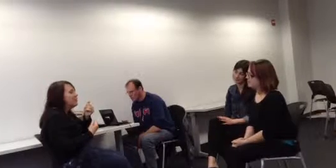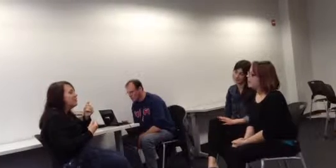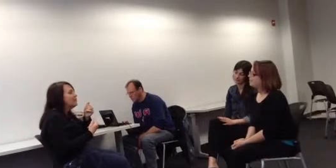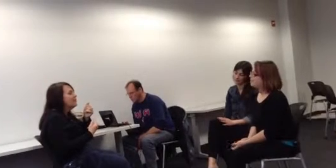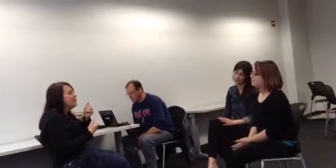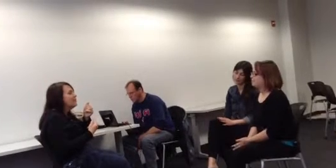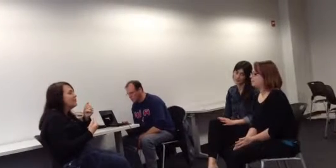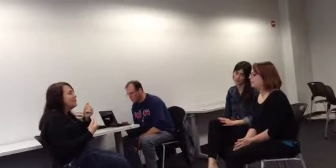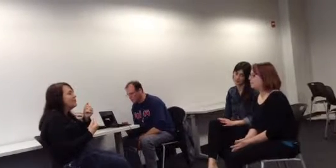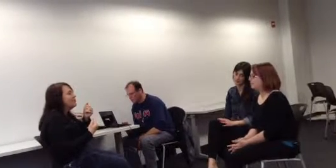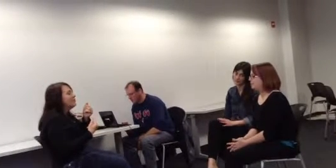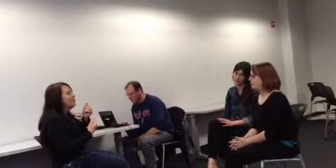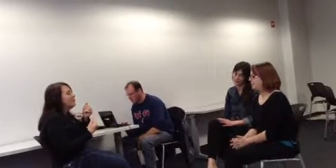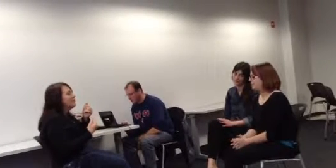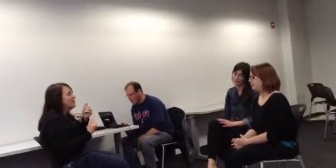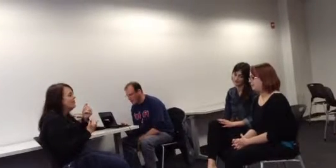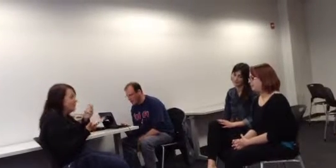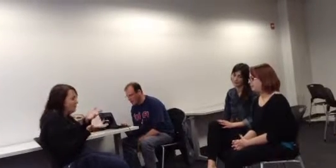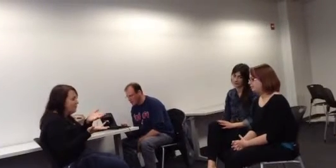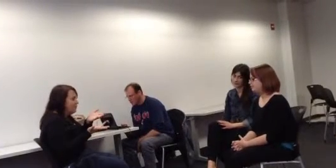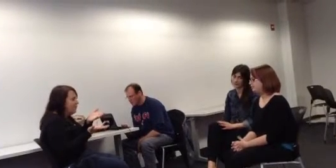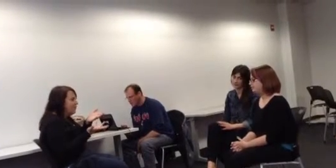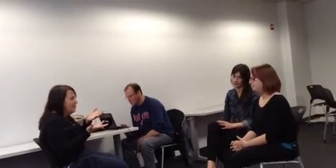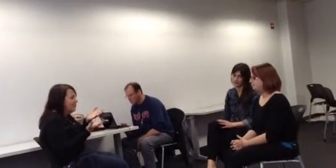Yeah, they'll speak in sign language.